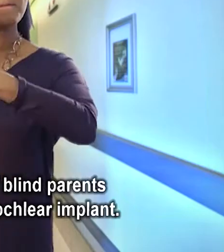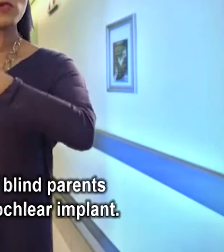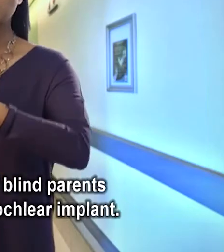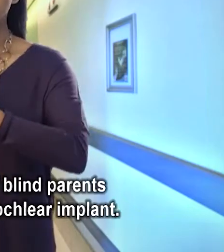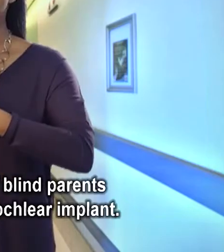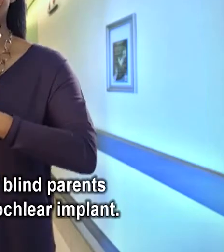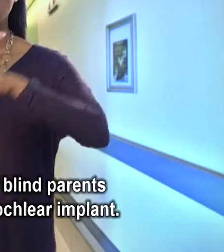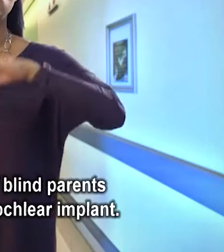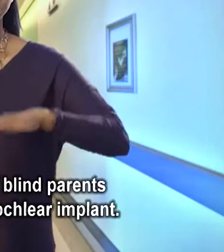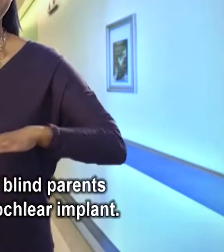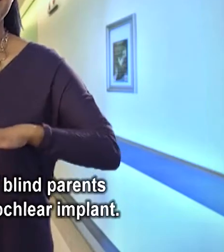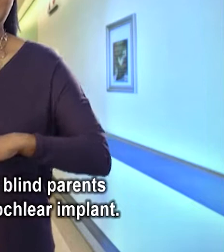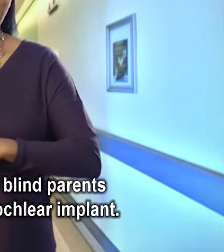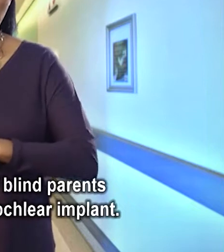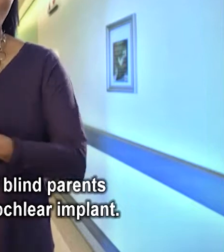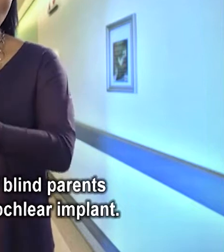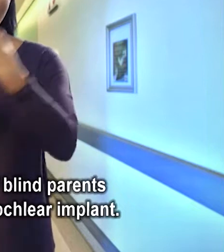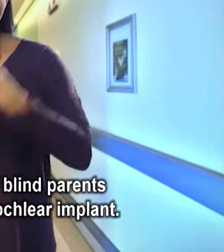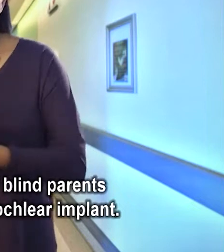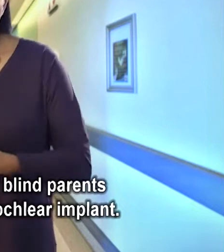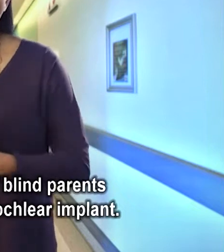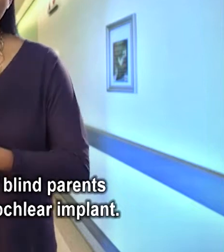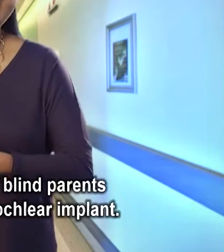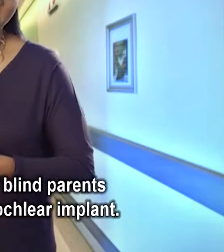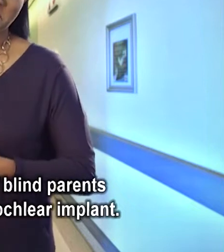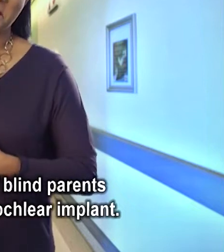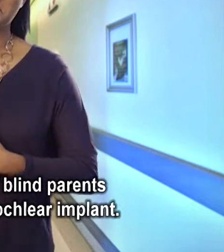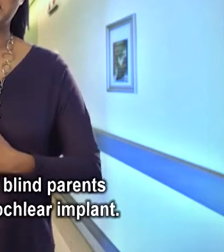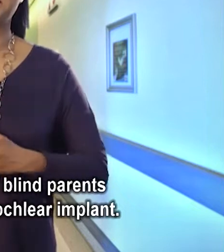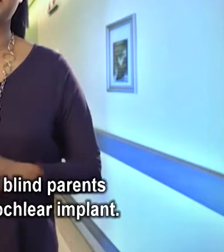Two deaf kids of blind parents each received a cochlear implant.